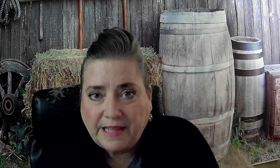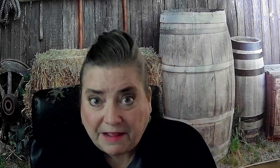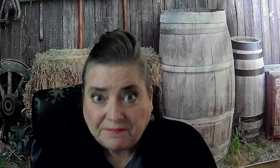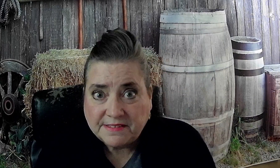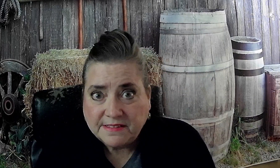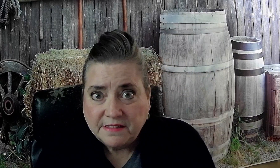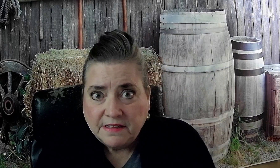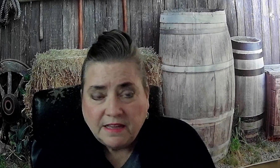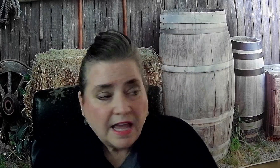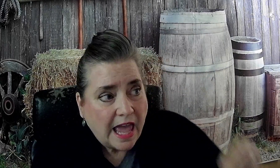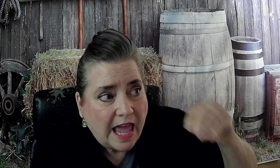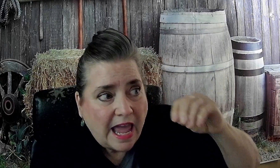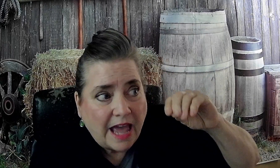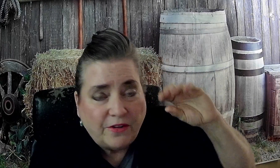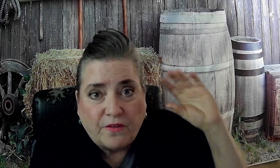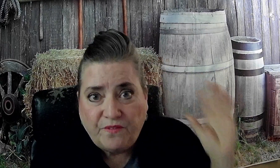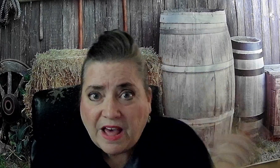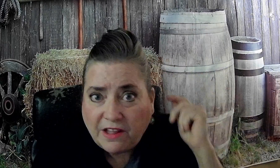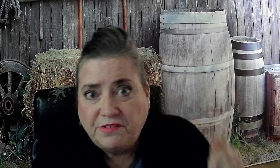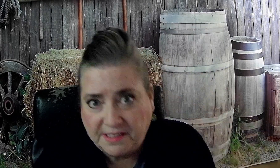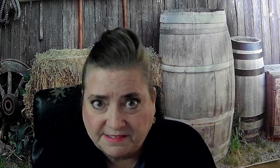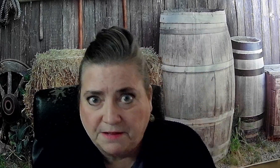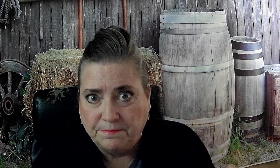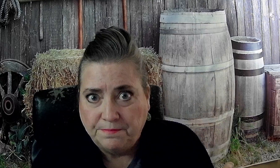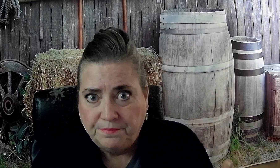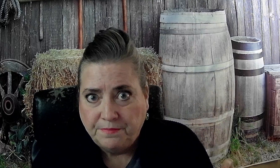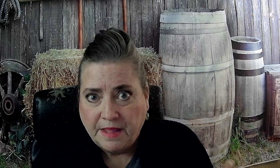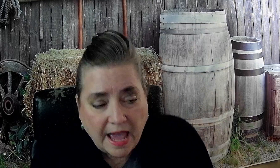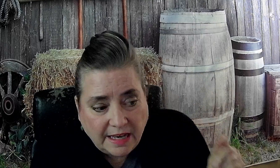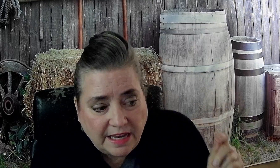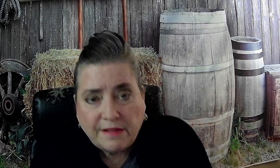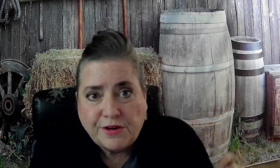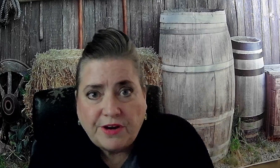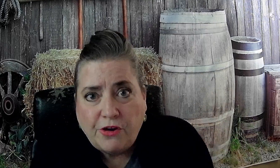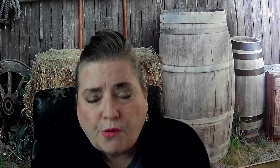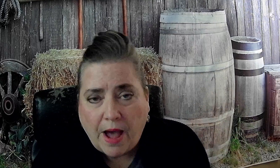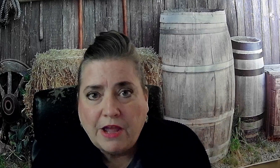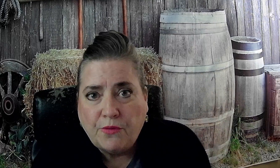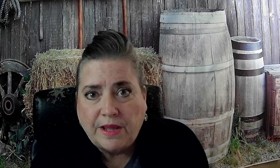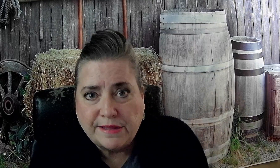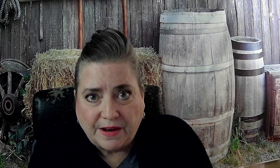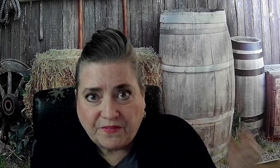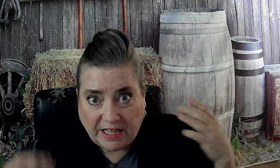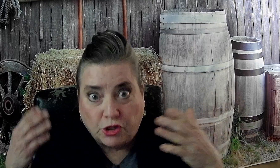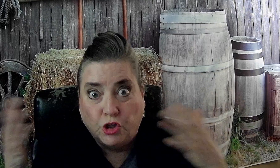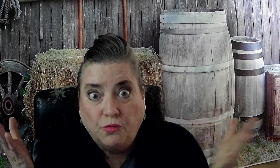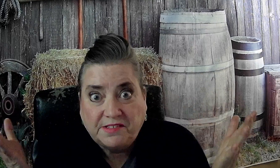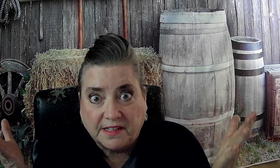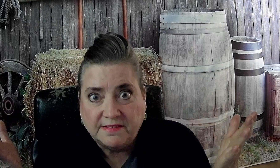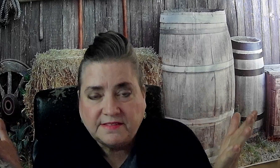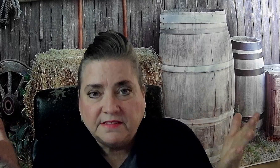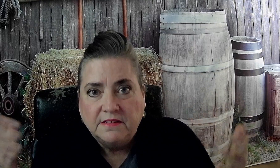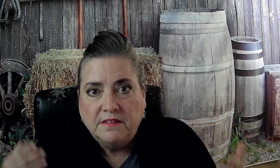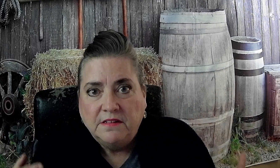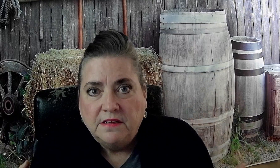beliefs and their value system. And yesterday in Ohio, he said if he loses